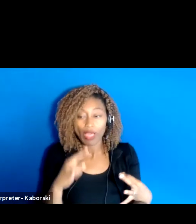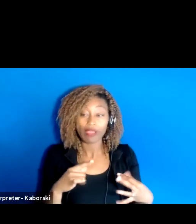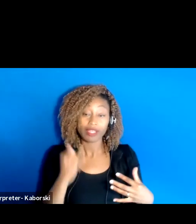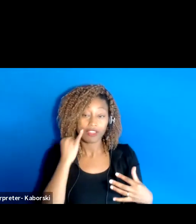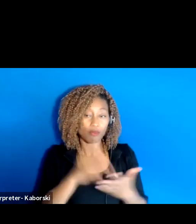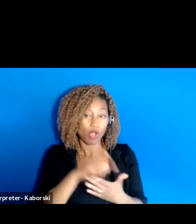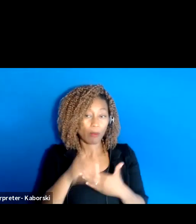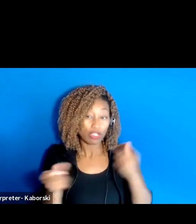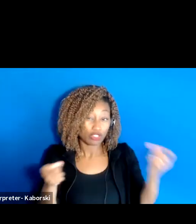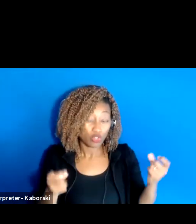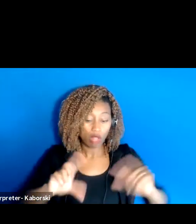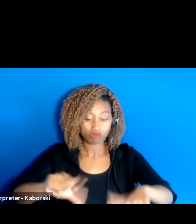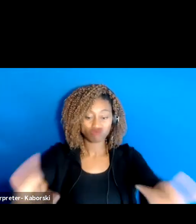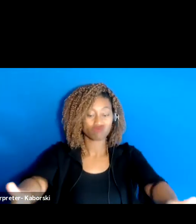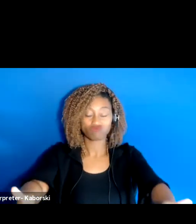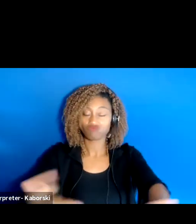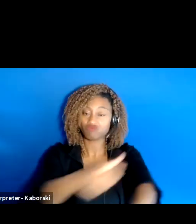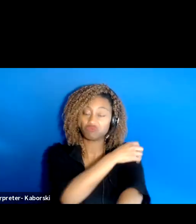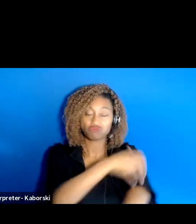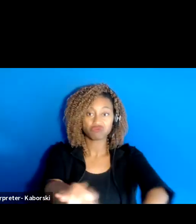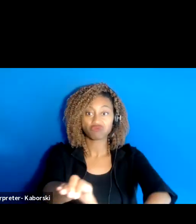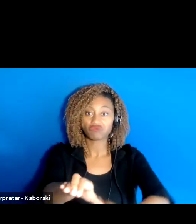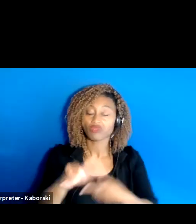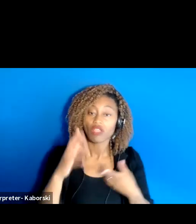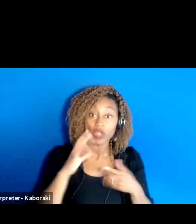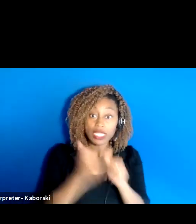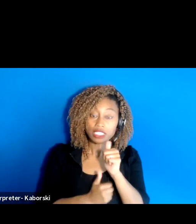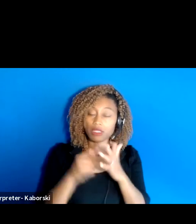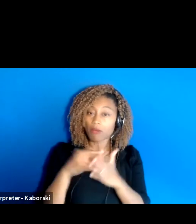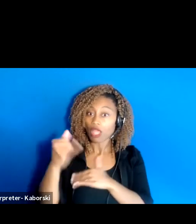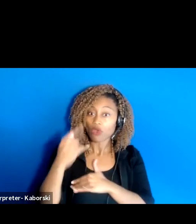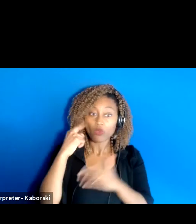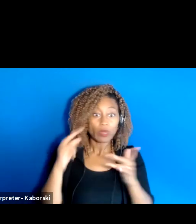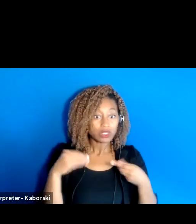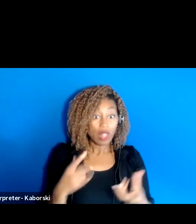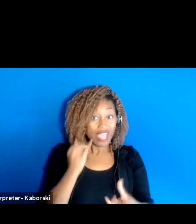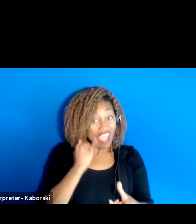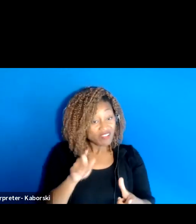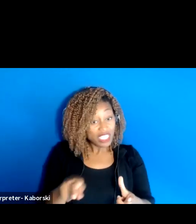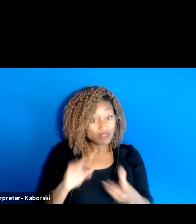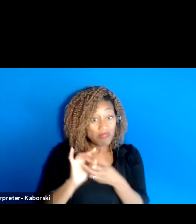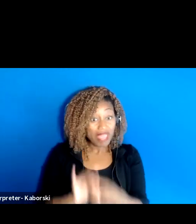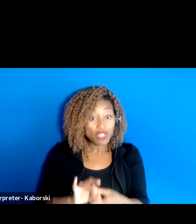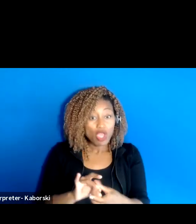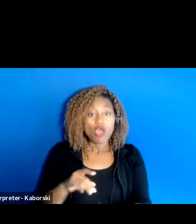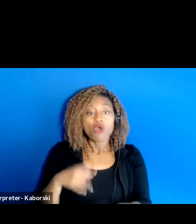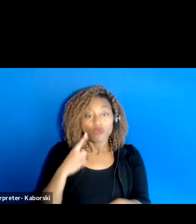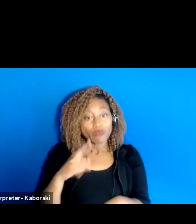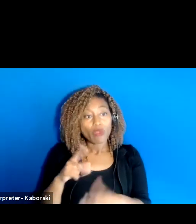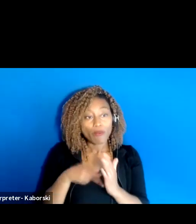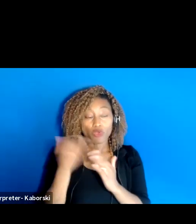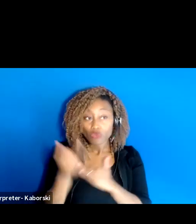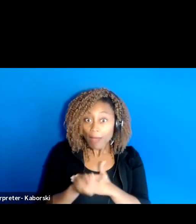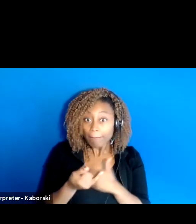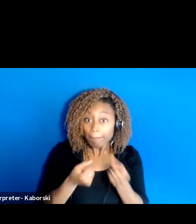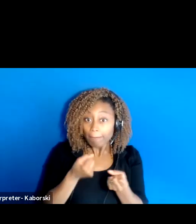goes forward. And through each project, we ensure that if there are needs for the programmatic assistance, we